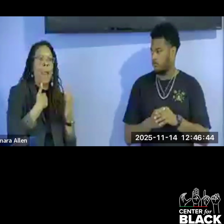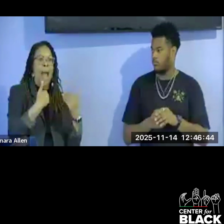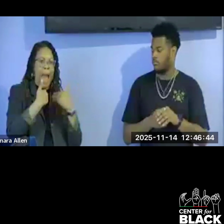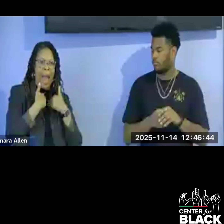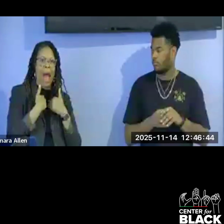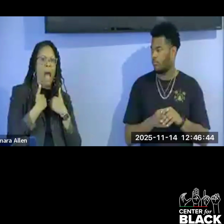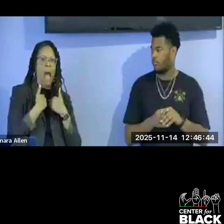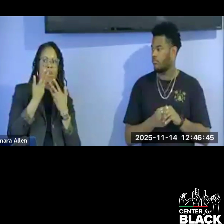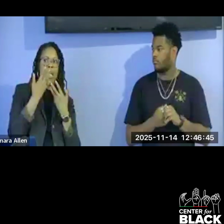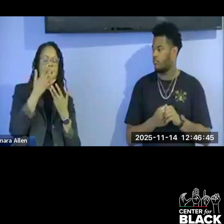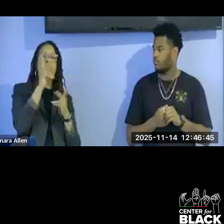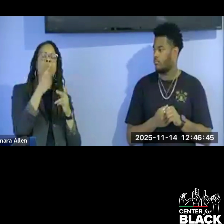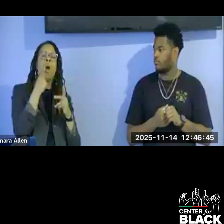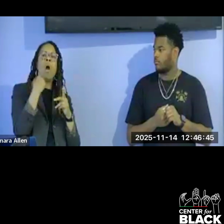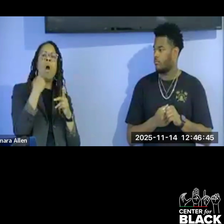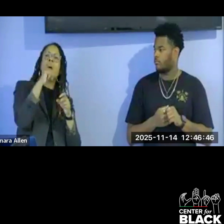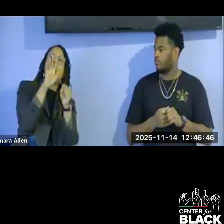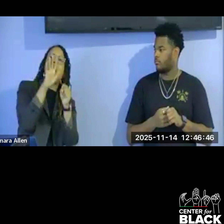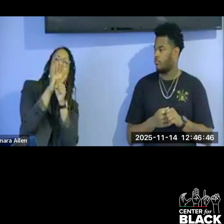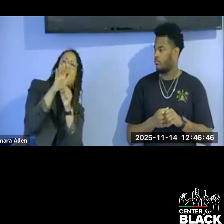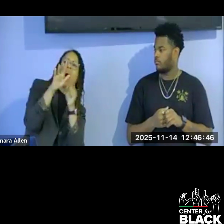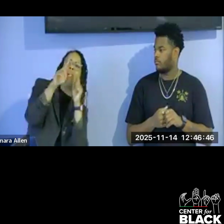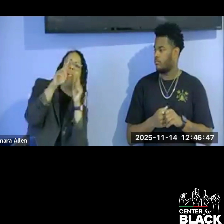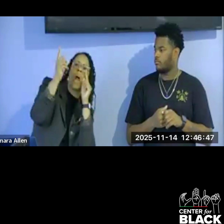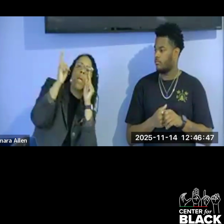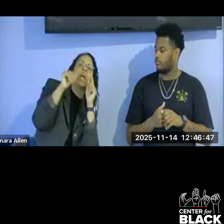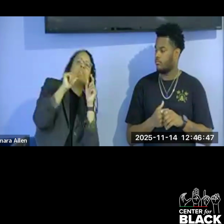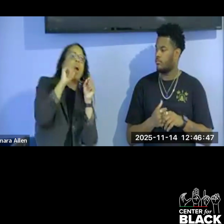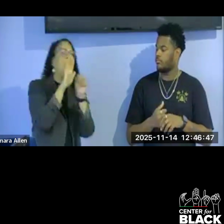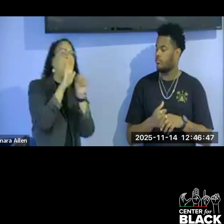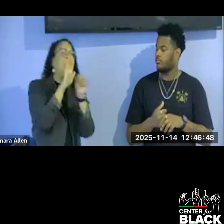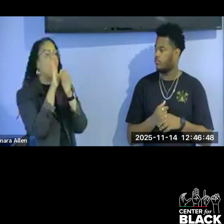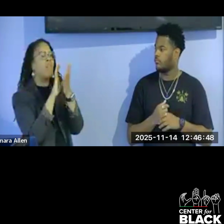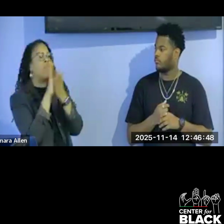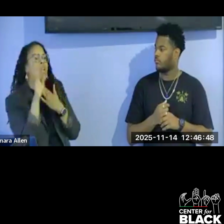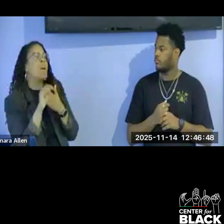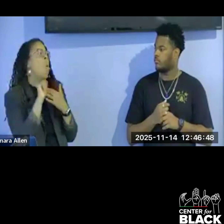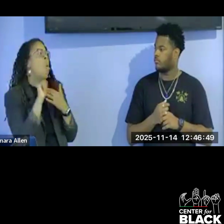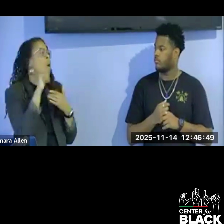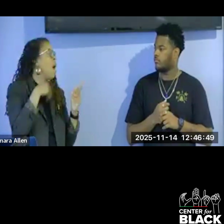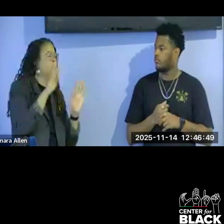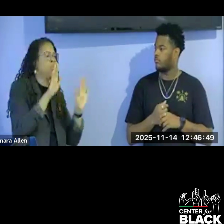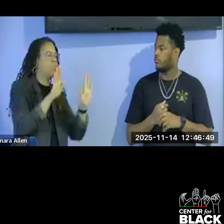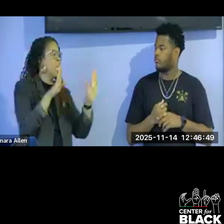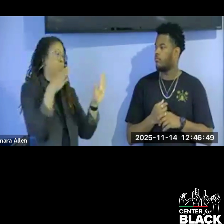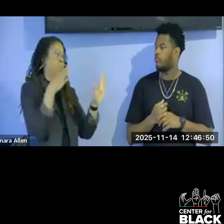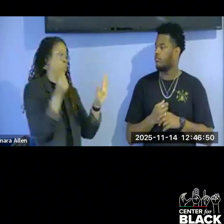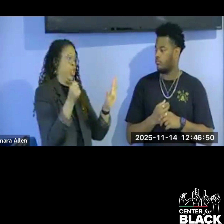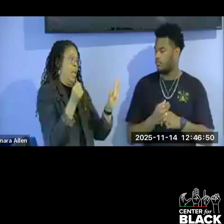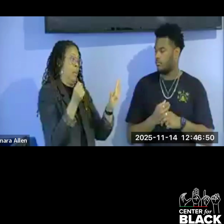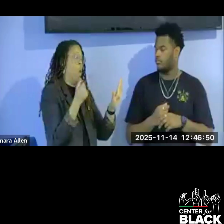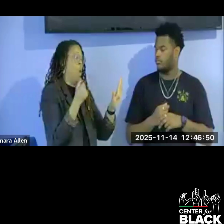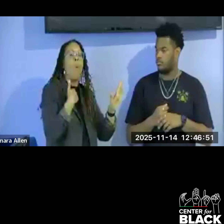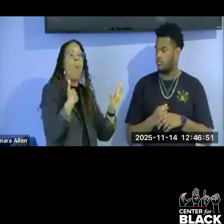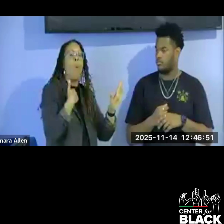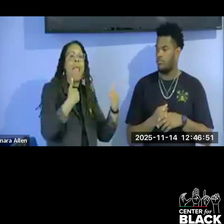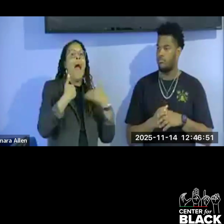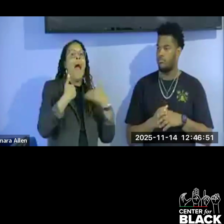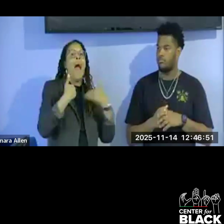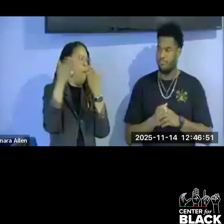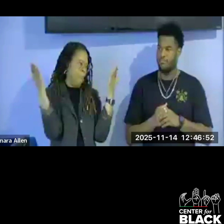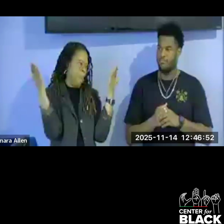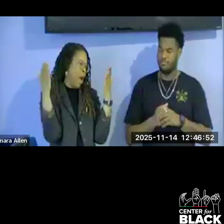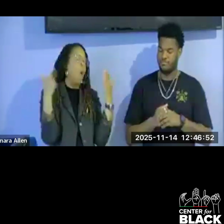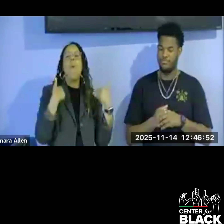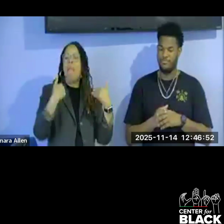And the simple answer to your question is that we have to be intentional. It's not that there's not enough history. It's not about the